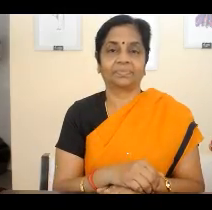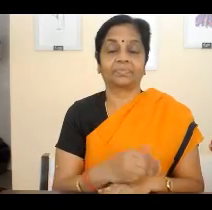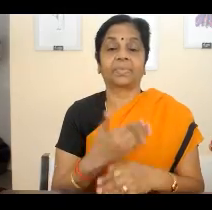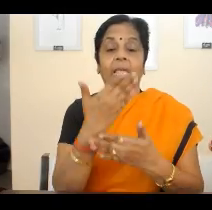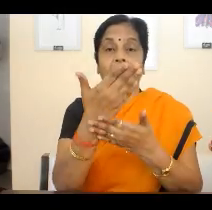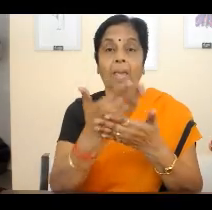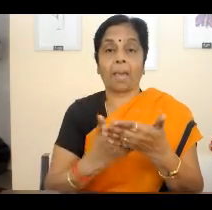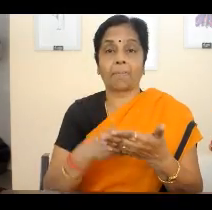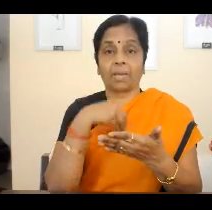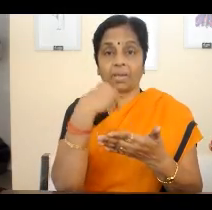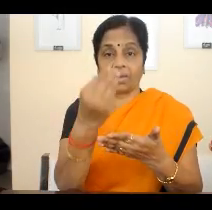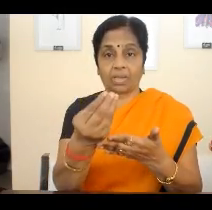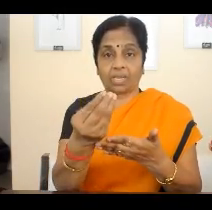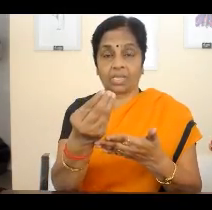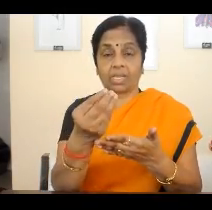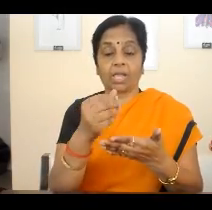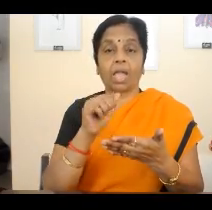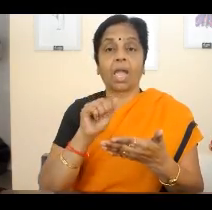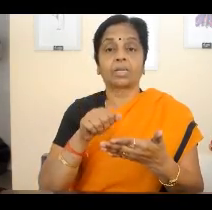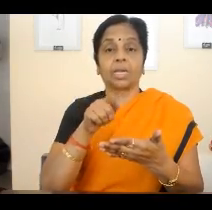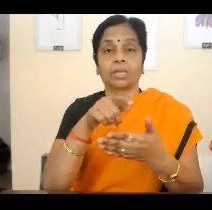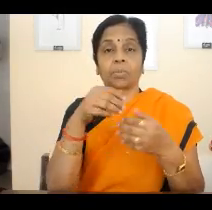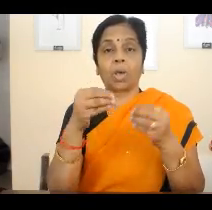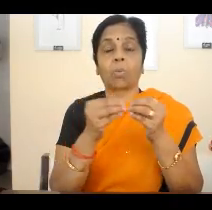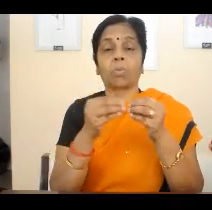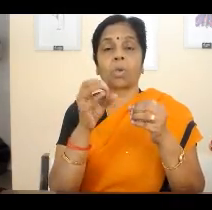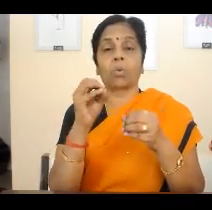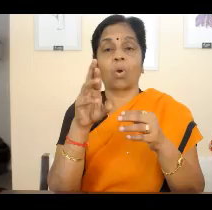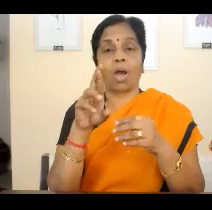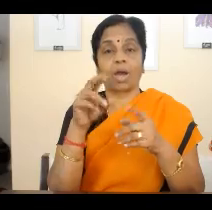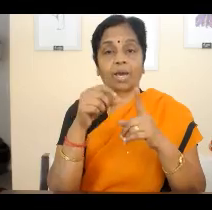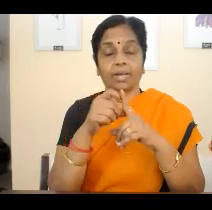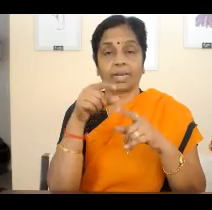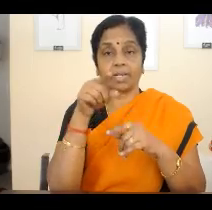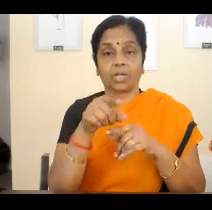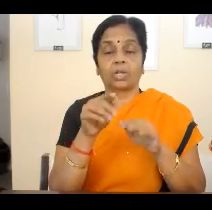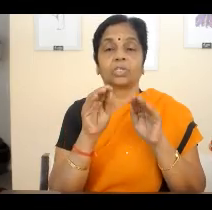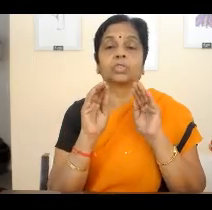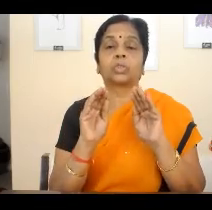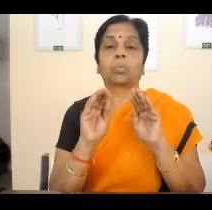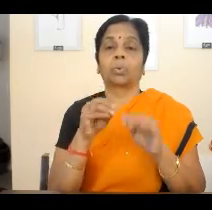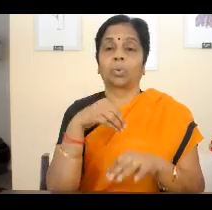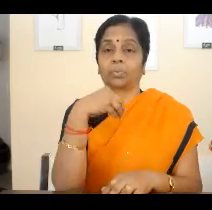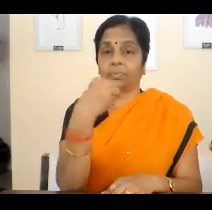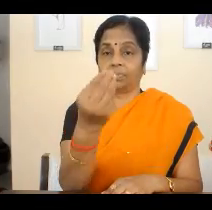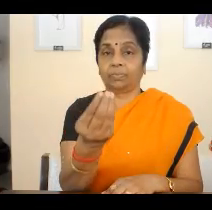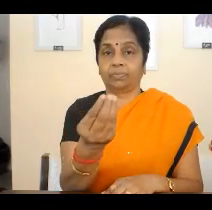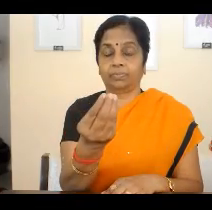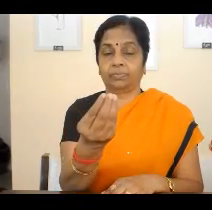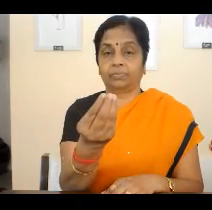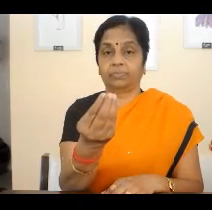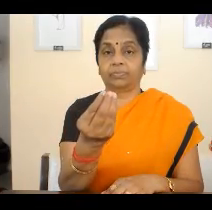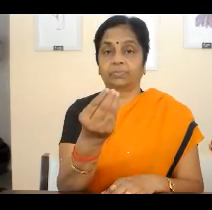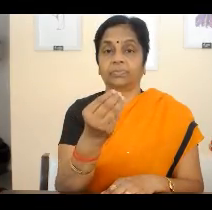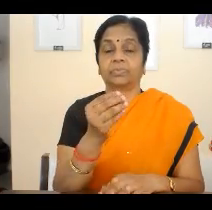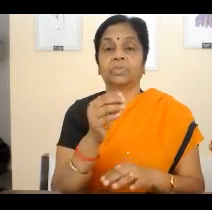Applications to the assessment board for support should be completed